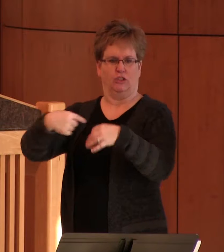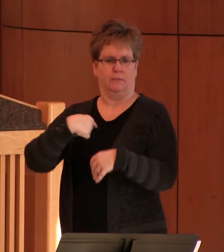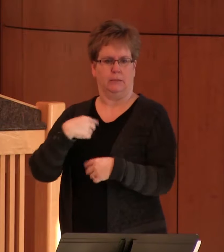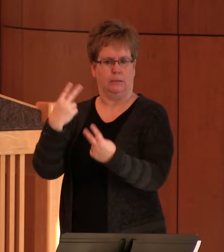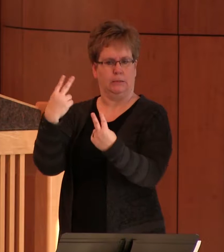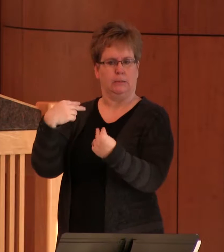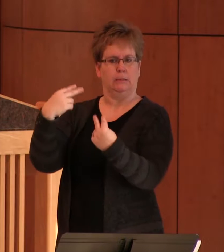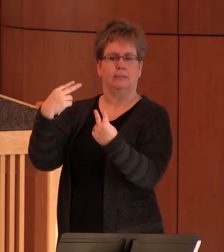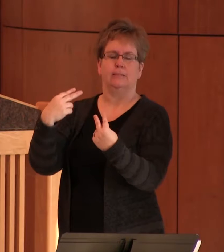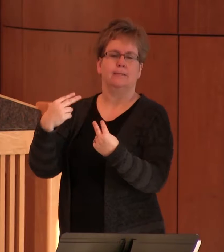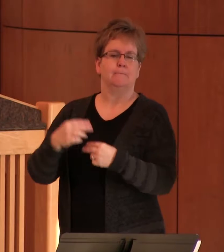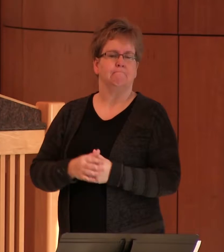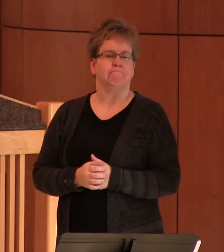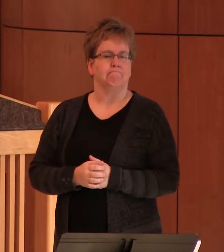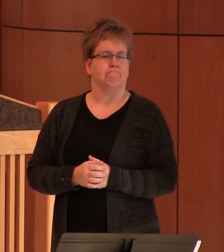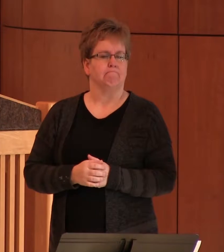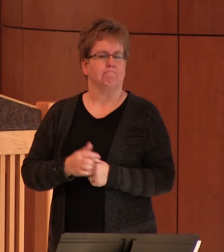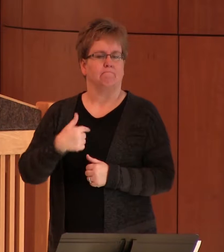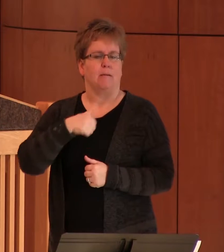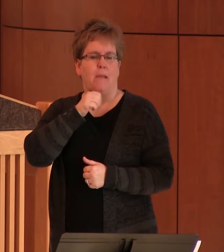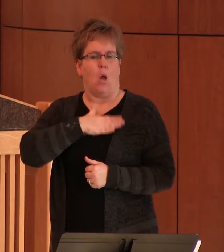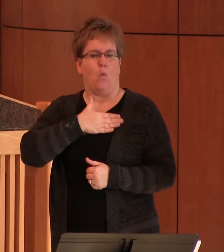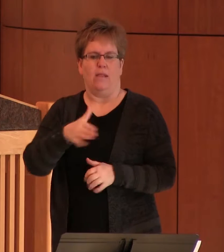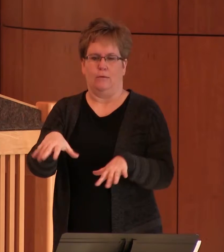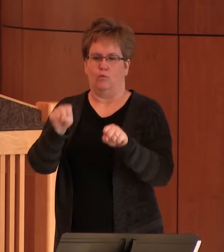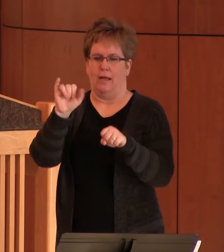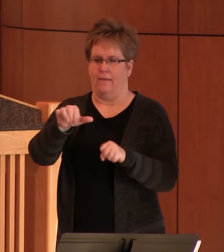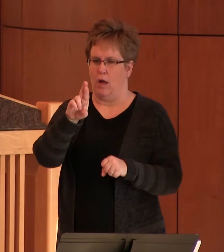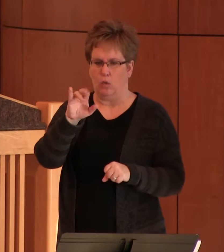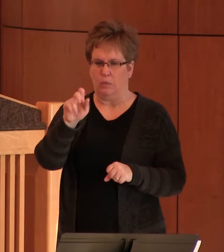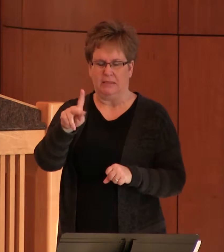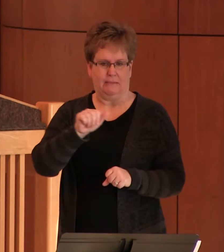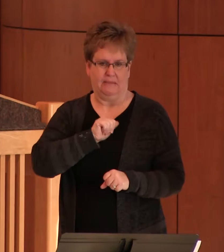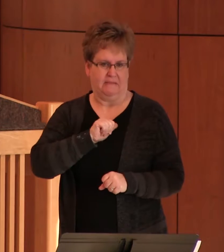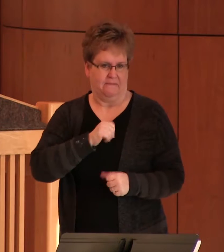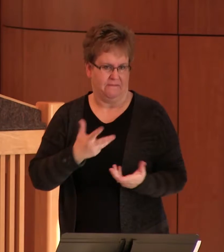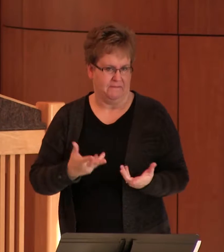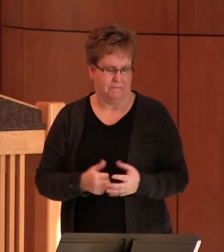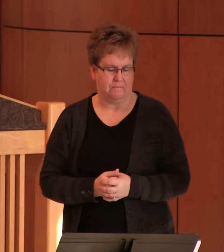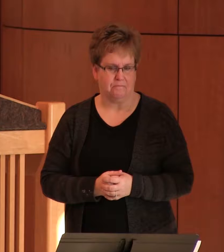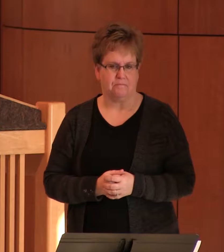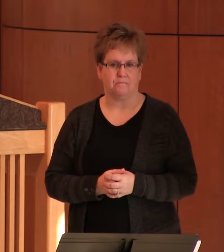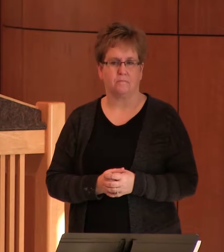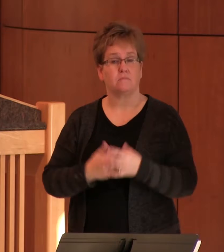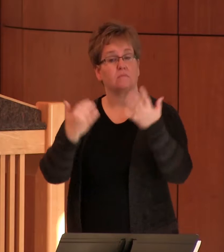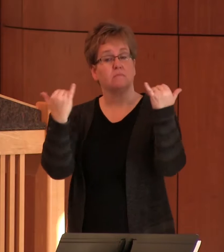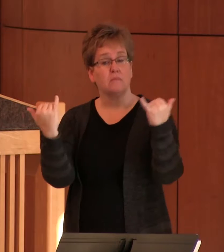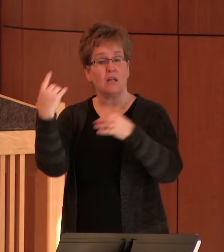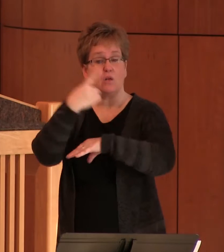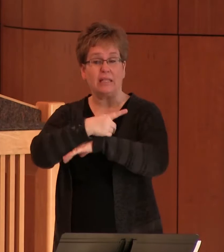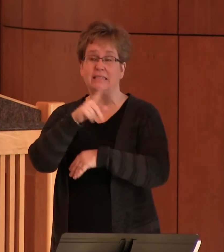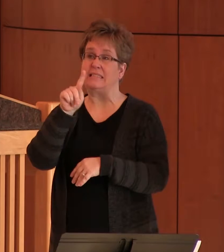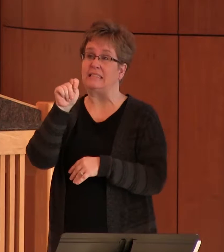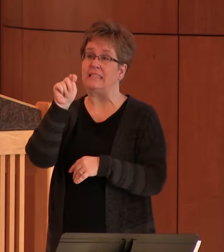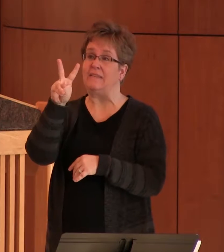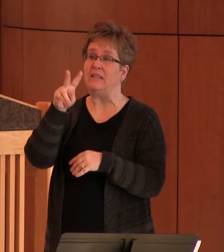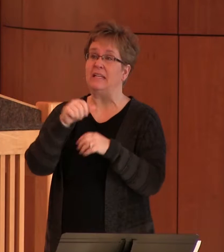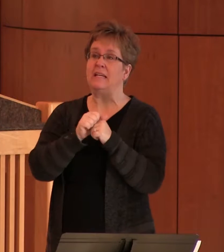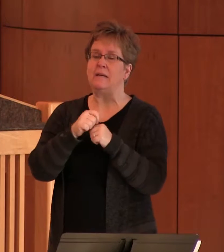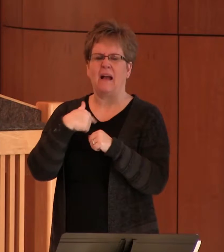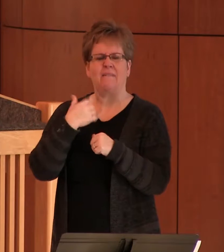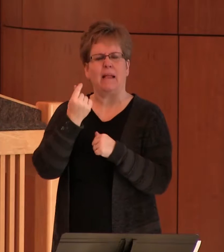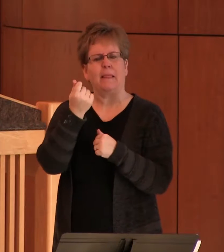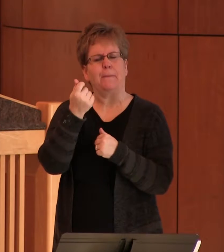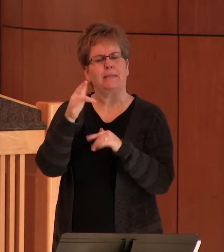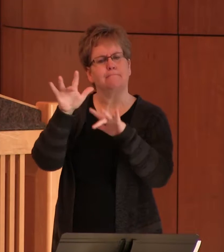And I just knew that this was not the risk that I wanted to take. It's this type of television that is why I feel a little bit of